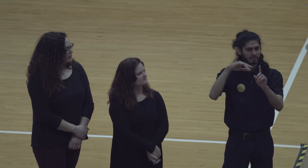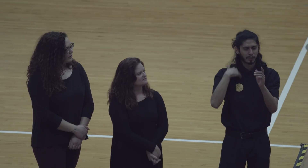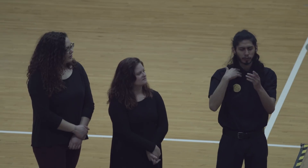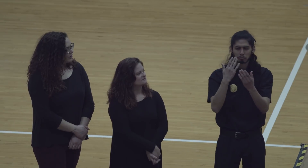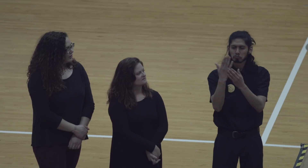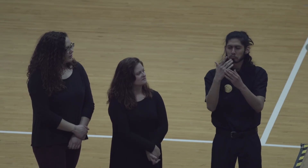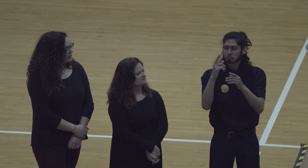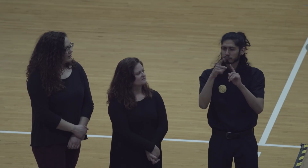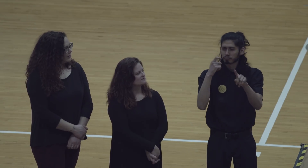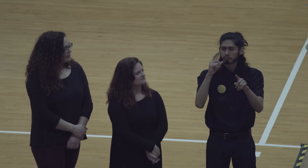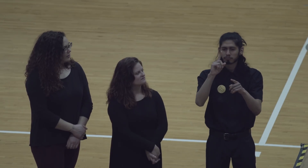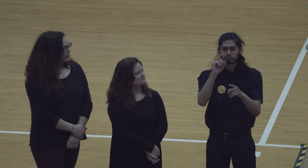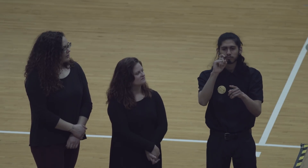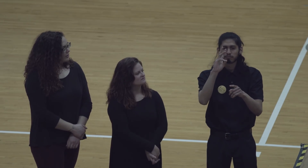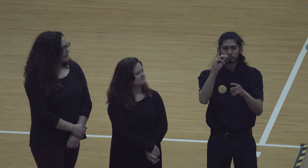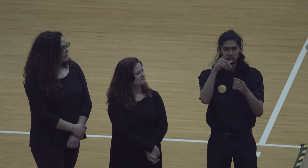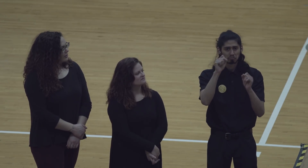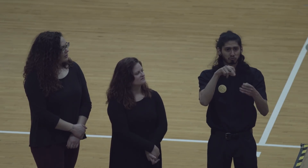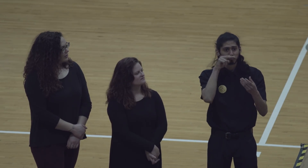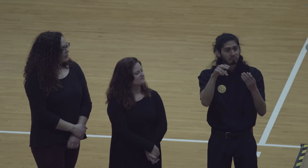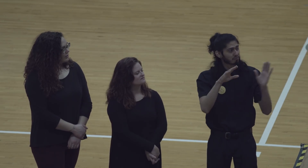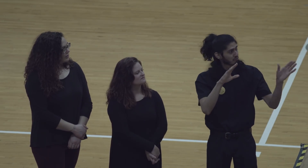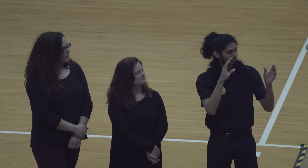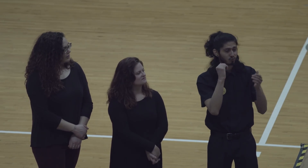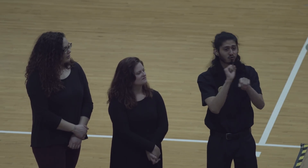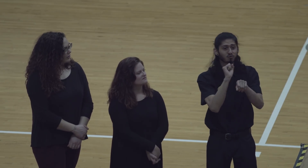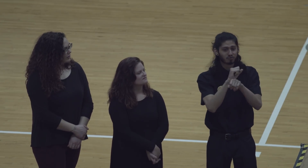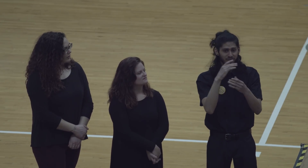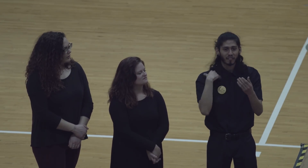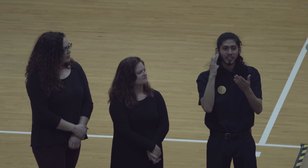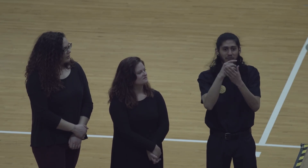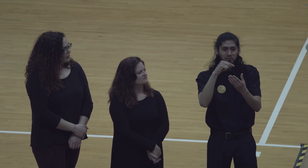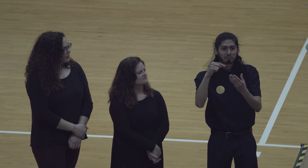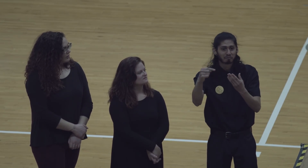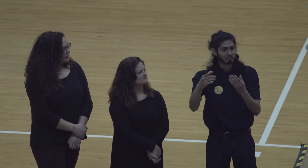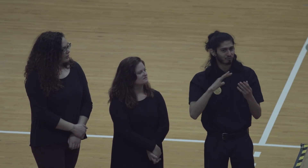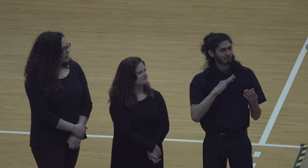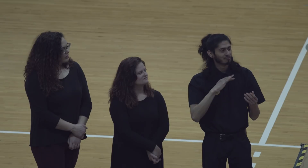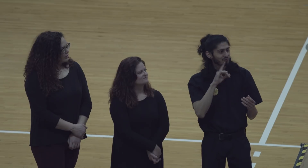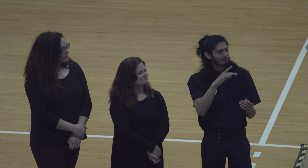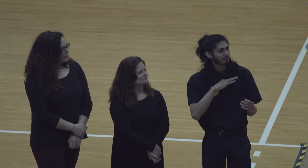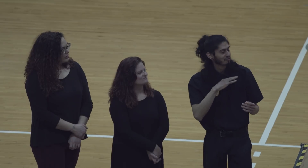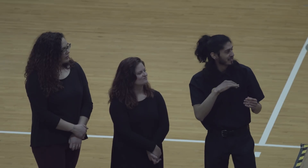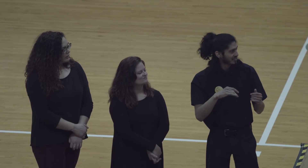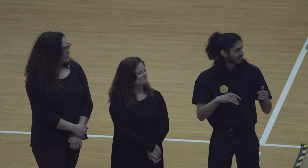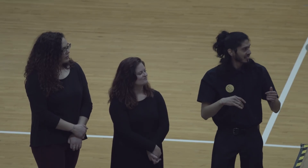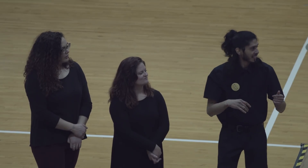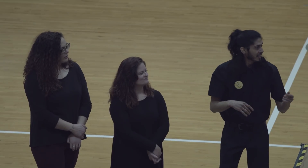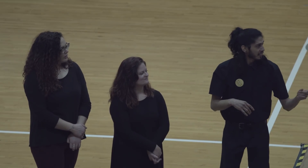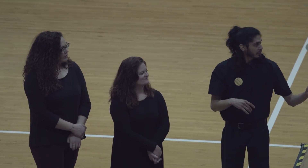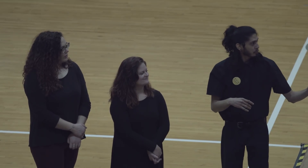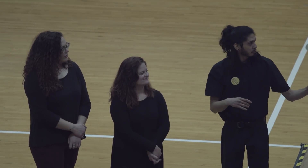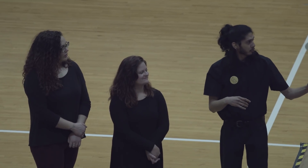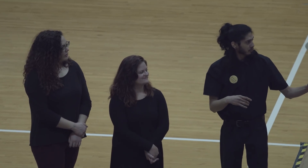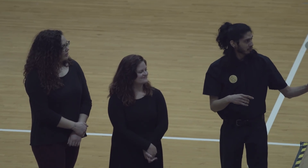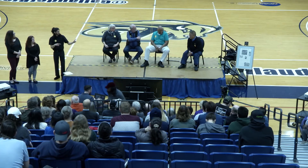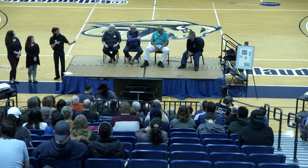You know, this is the week that the world heard Gallaudet. And part of that is because of your images,